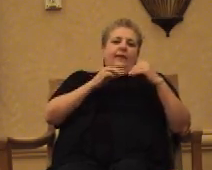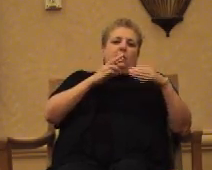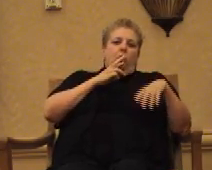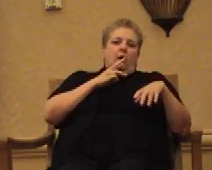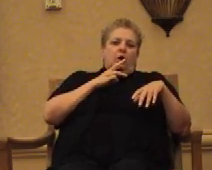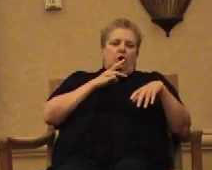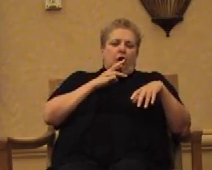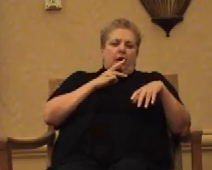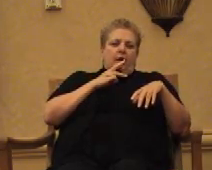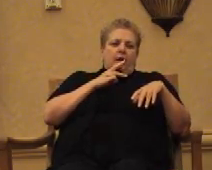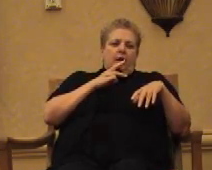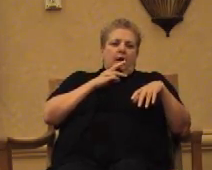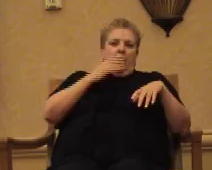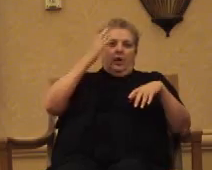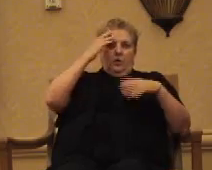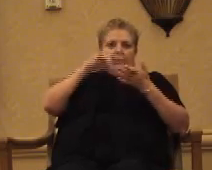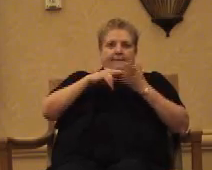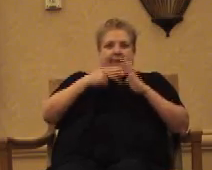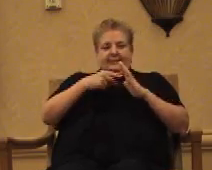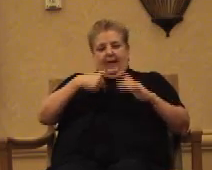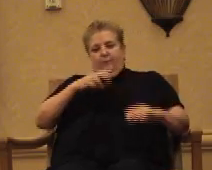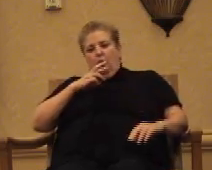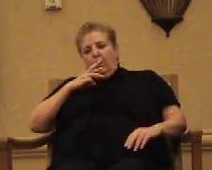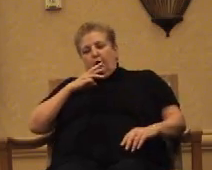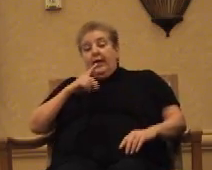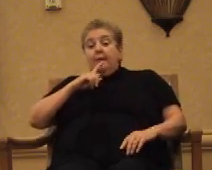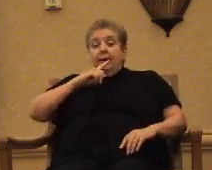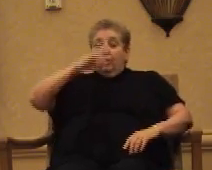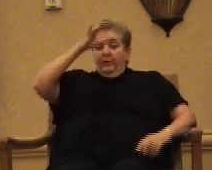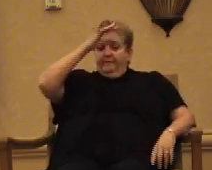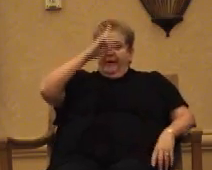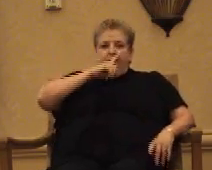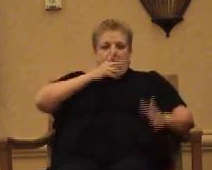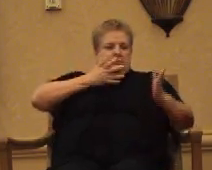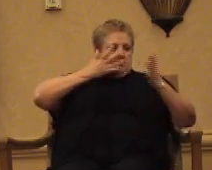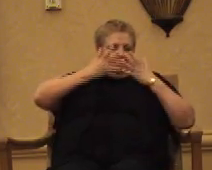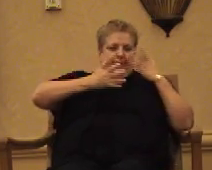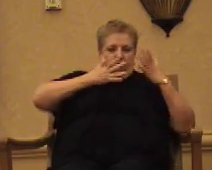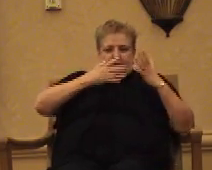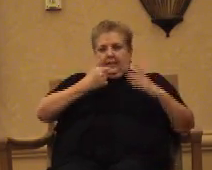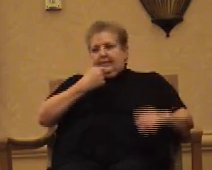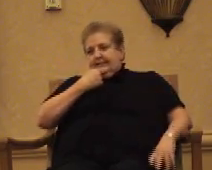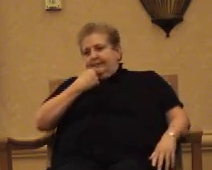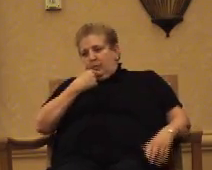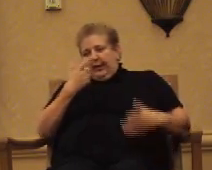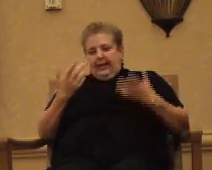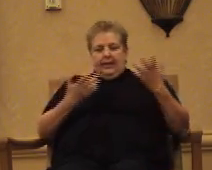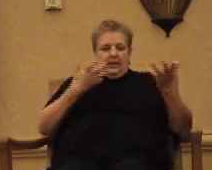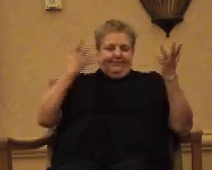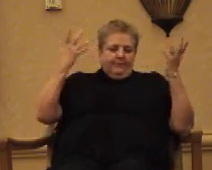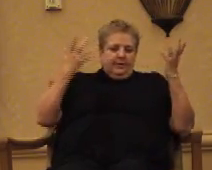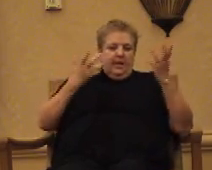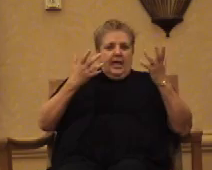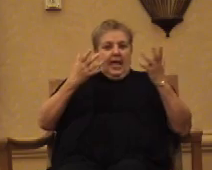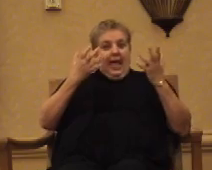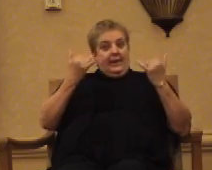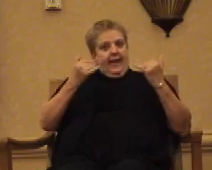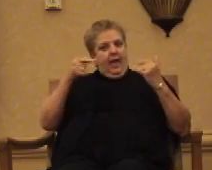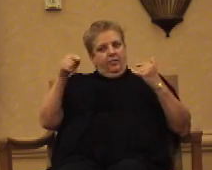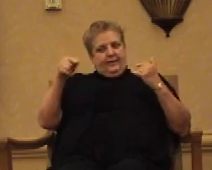that that meant I was water. And my real father was a source of embarrassment and disappointment to me. And then all of a sudden this big, successful, charismatic guy